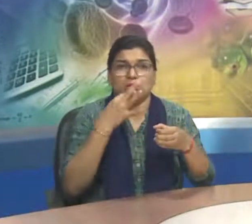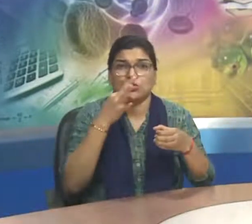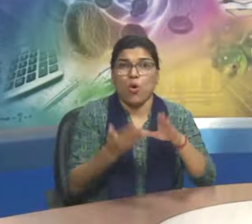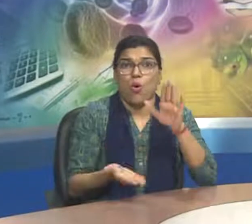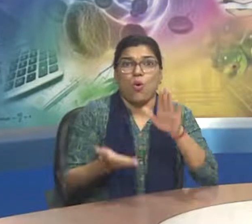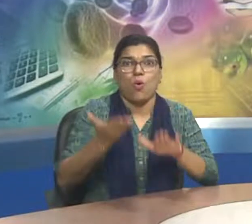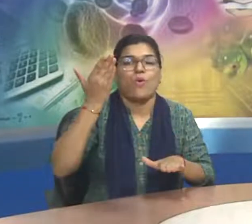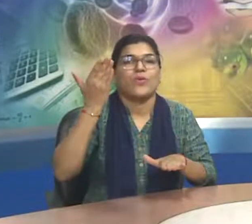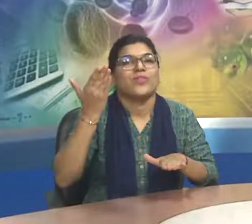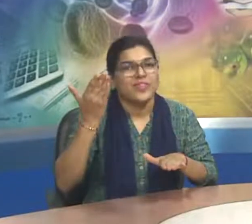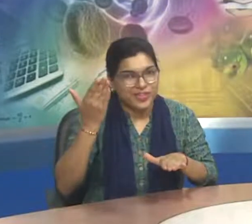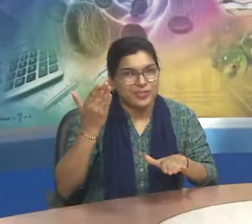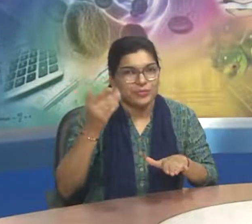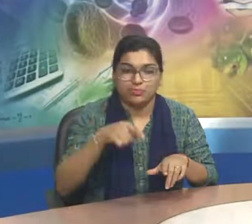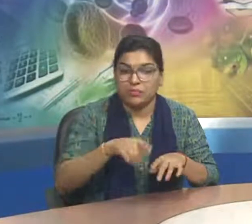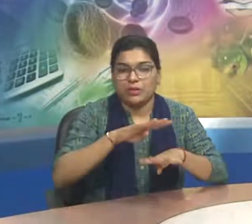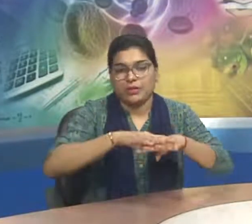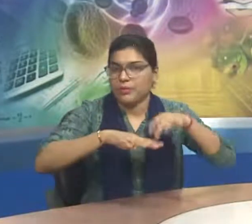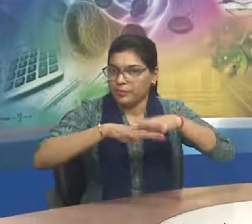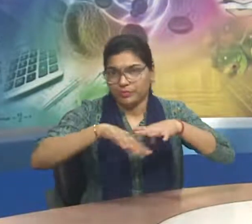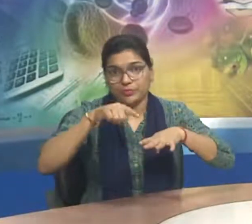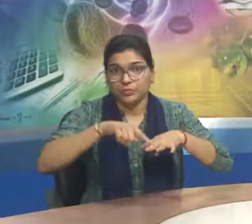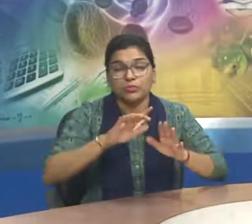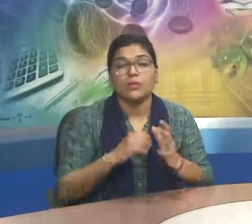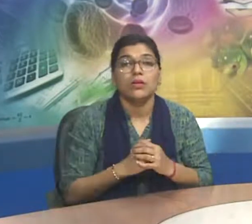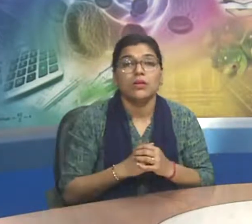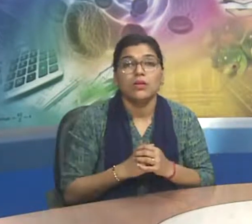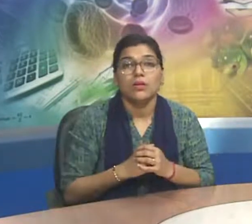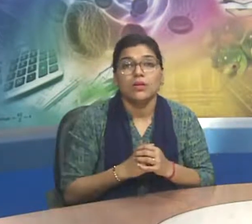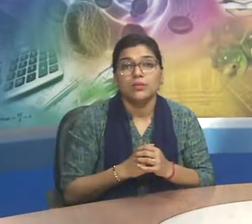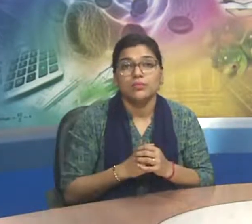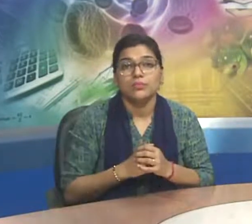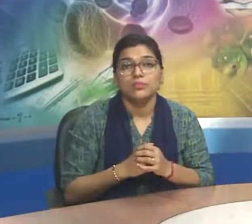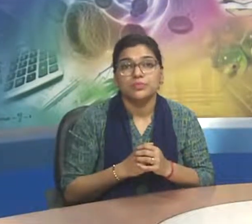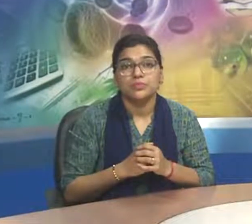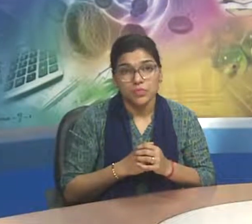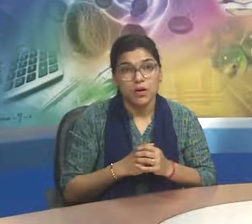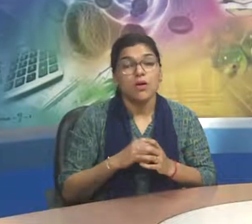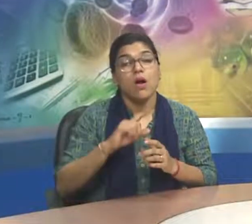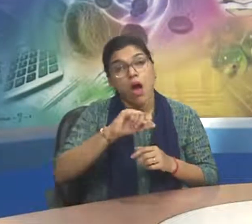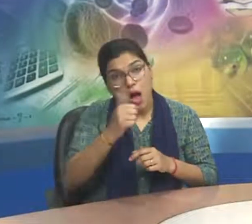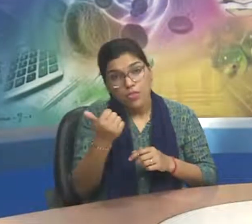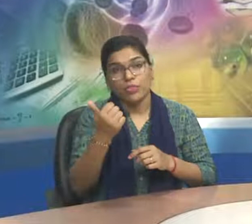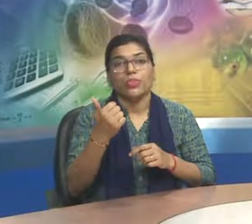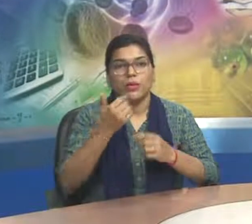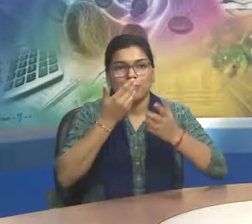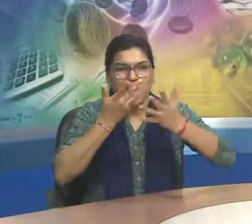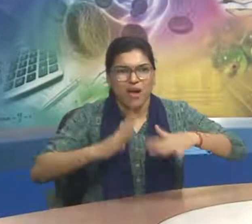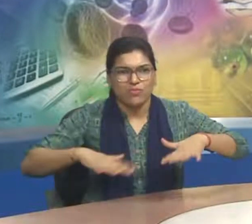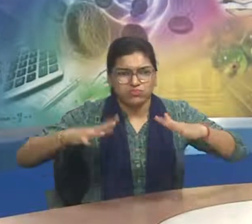tap. If we drink the outside water, that is a salty water. We will not be able to drink it.